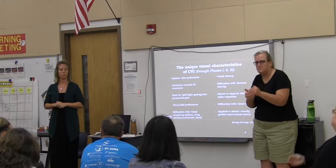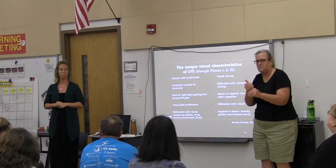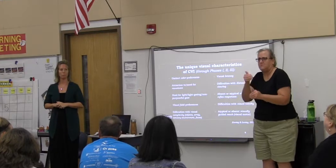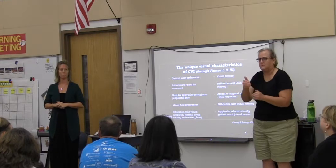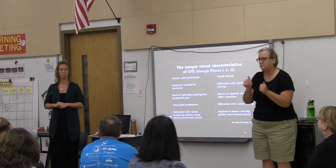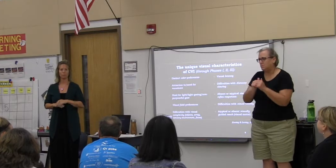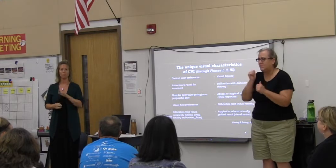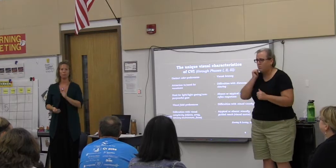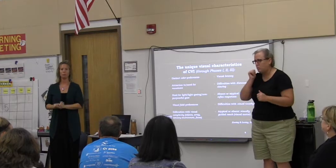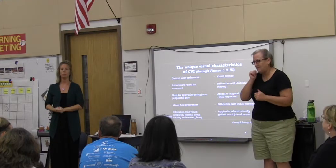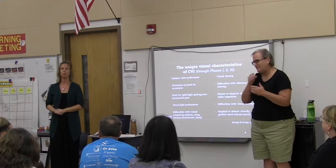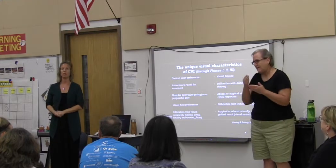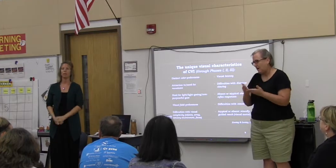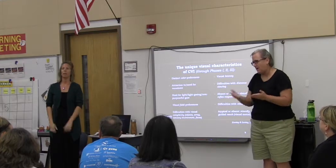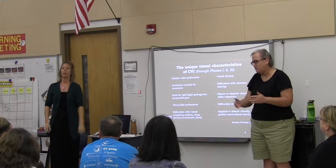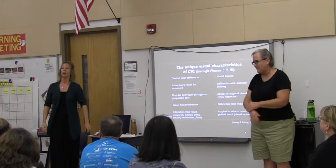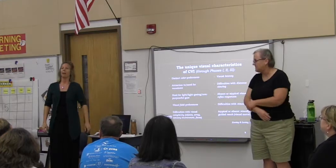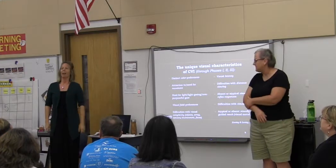routines.